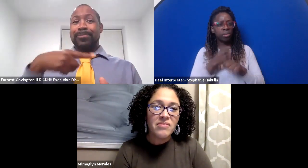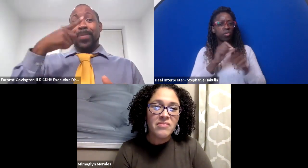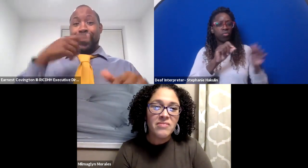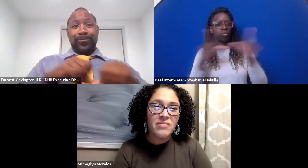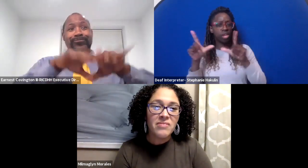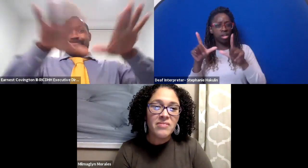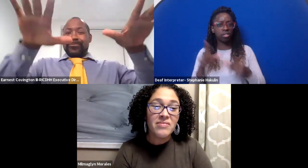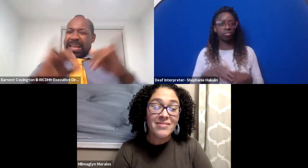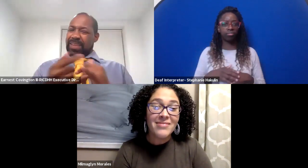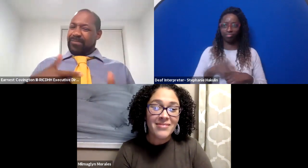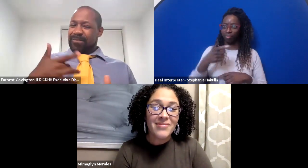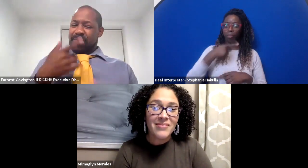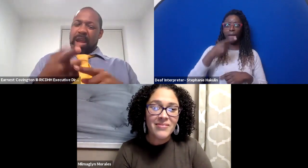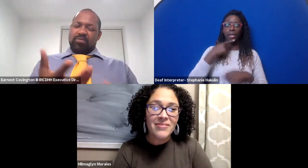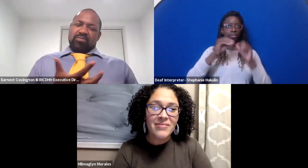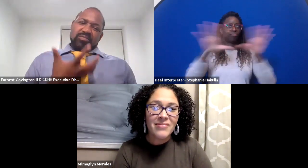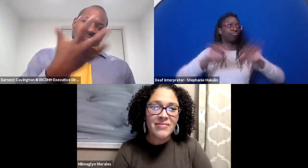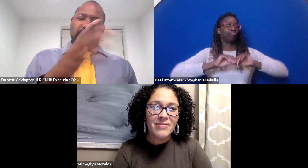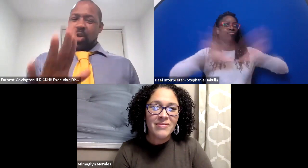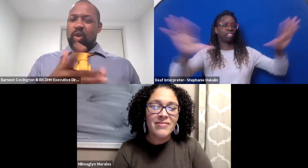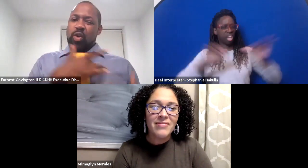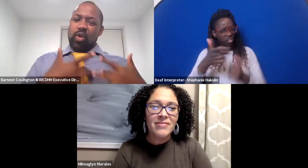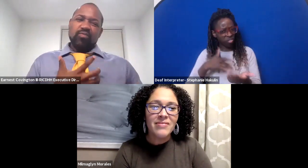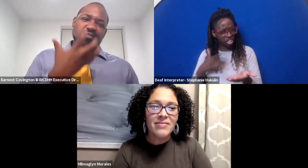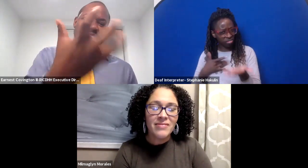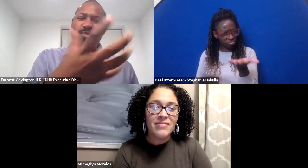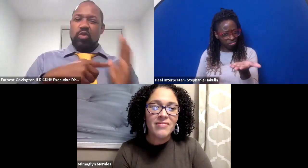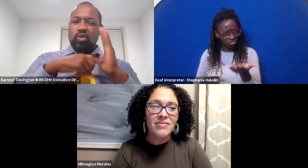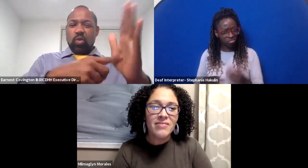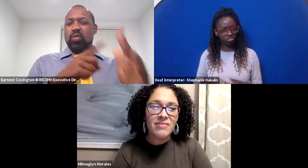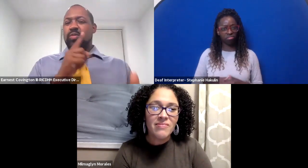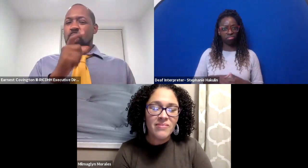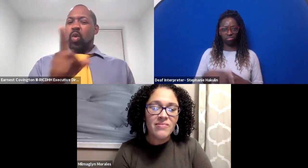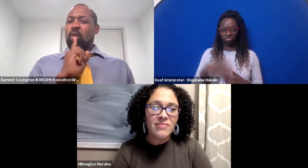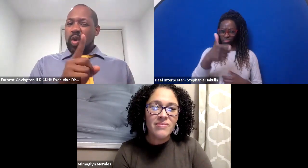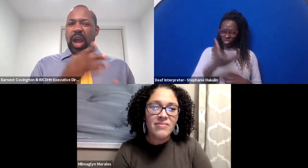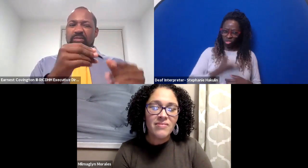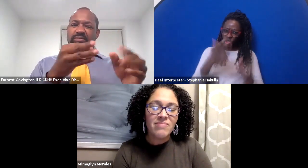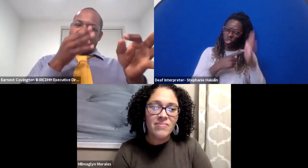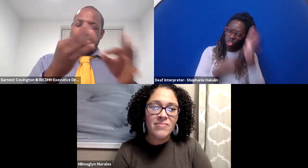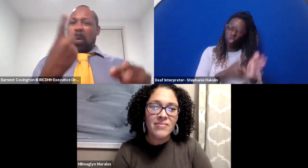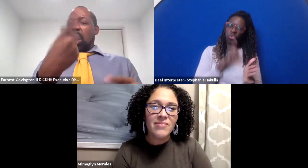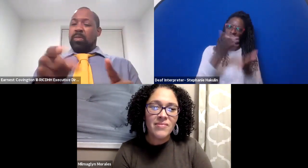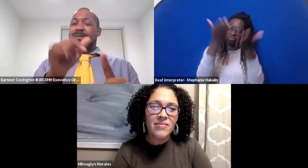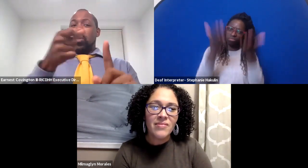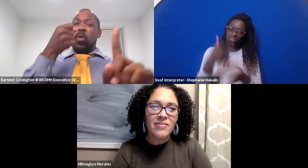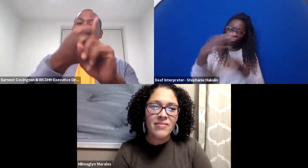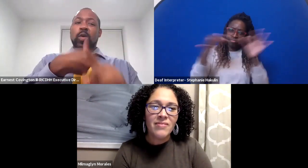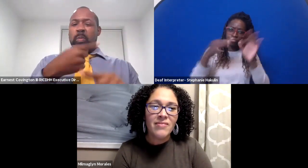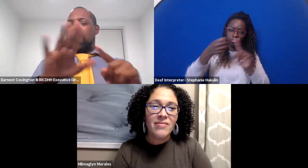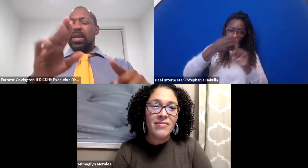I wondered how it felt to you that knowing that it was distributed to the public. I mean, you shared a lot